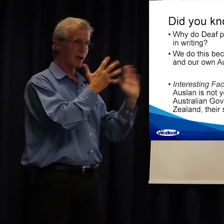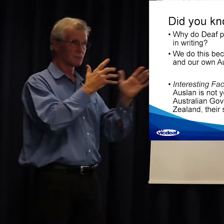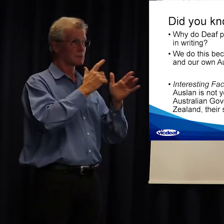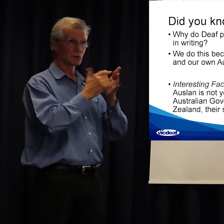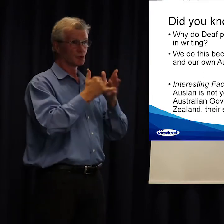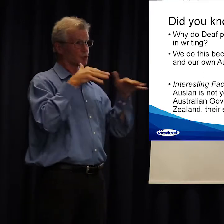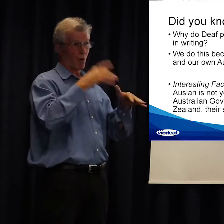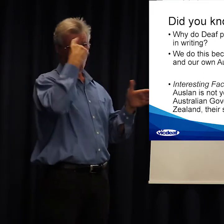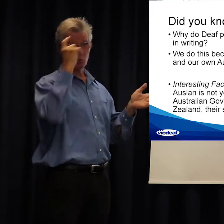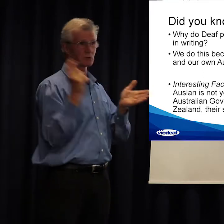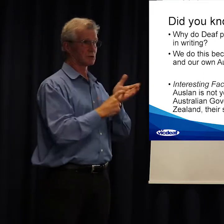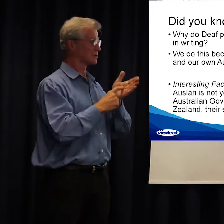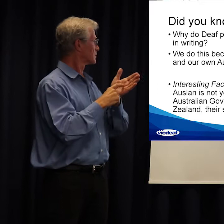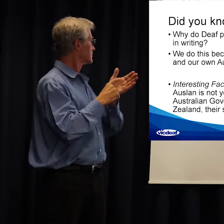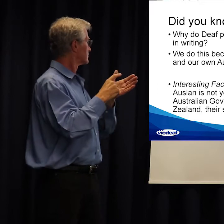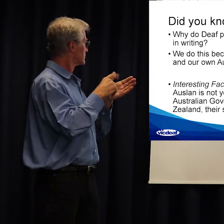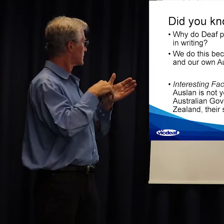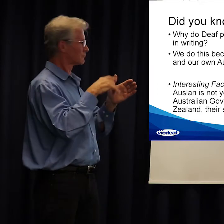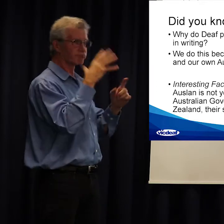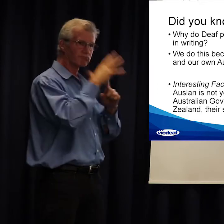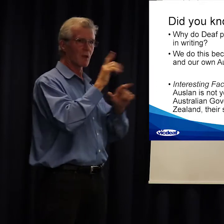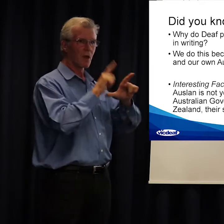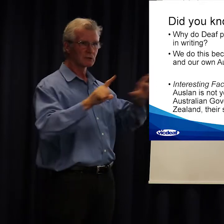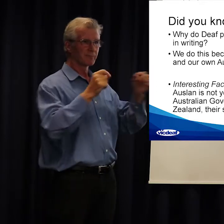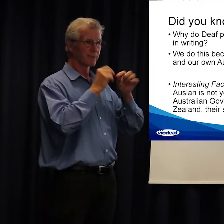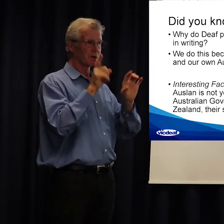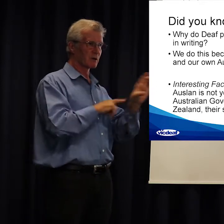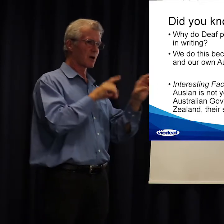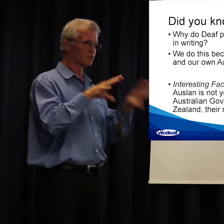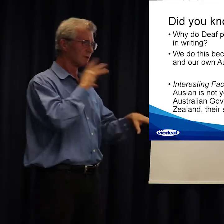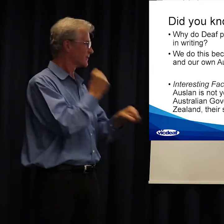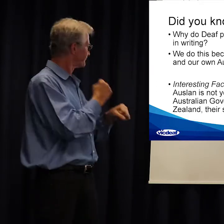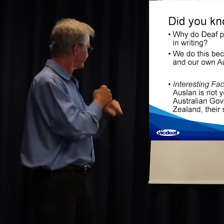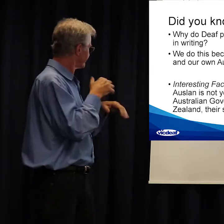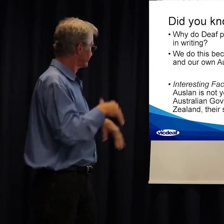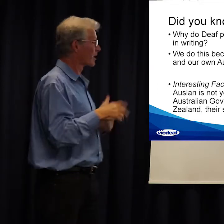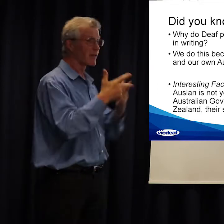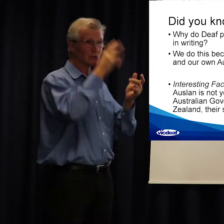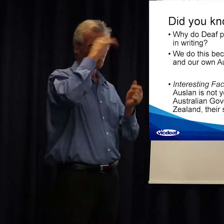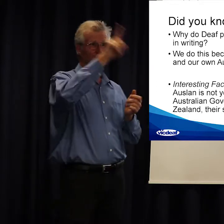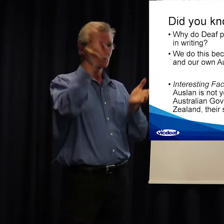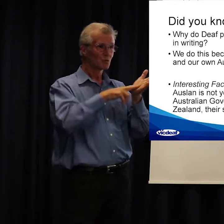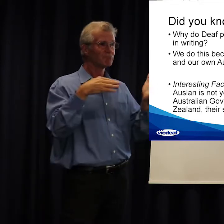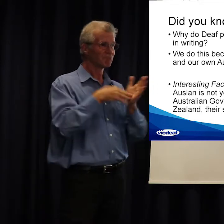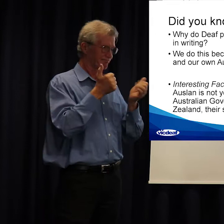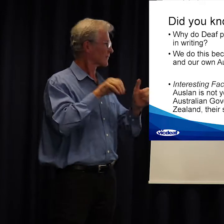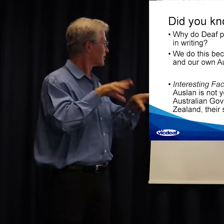And an interesting fact, Auslan is not yet recognised as an official language by the Australian government. In other countries such